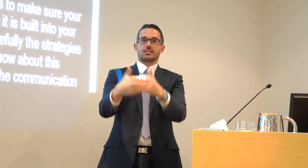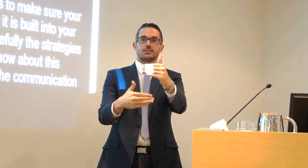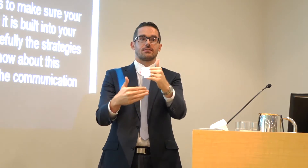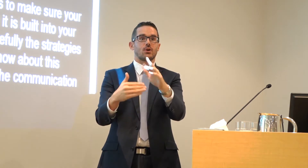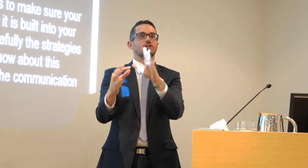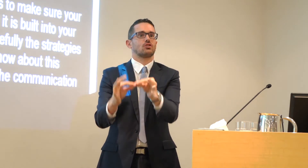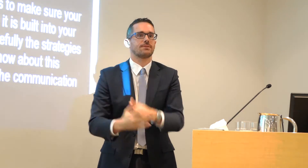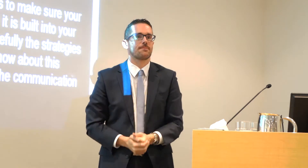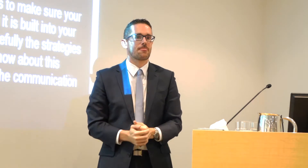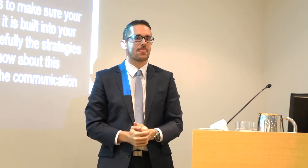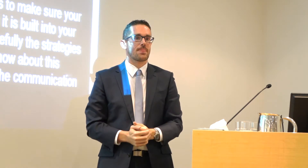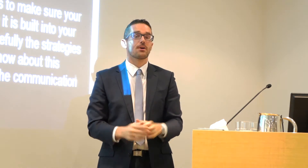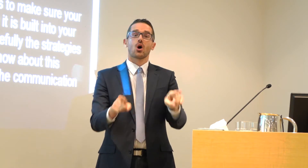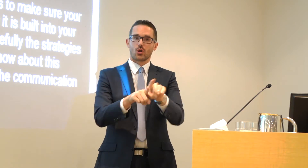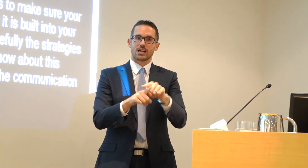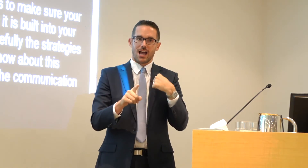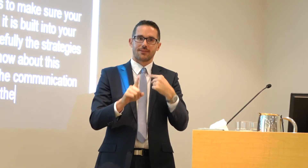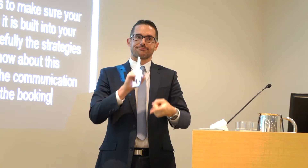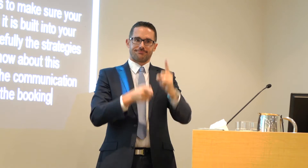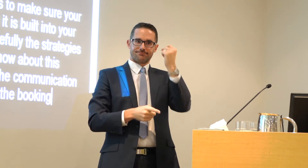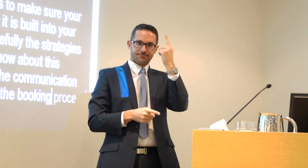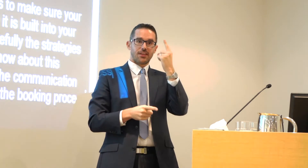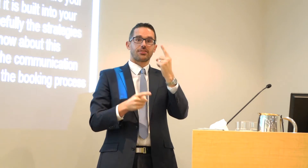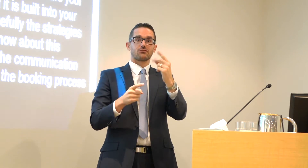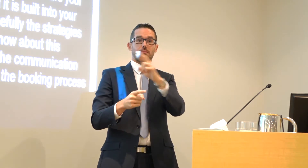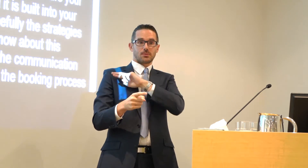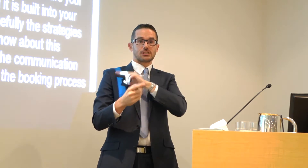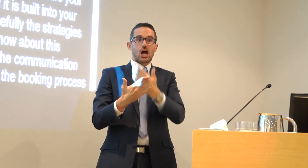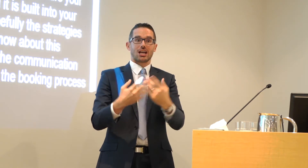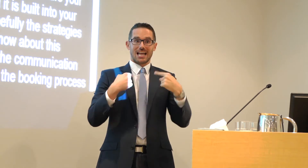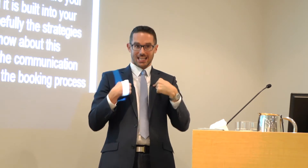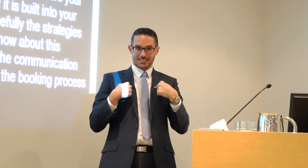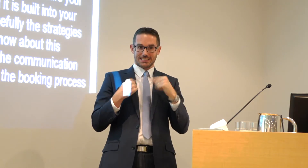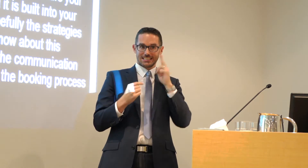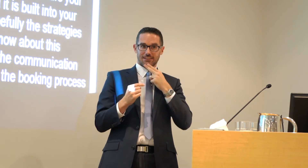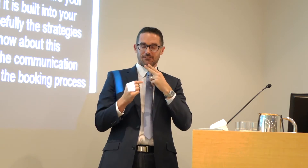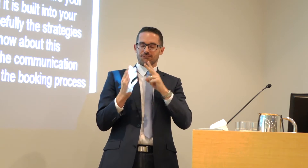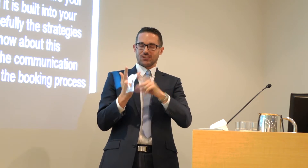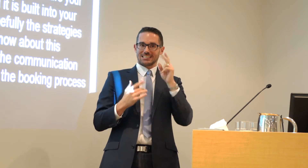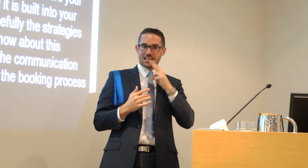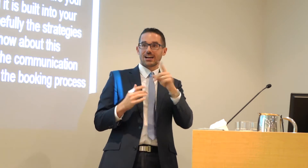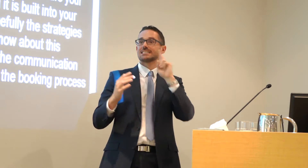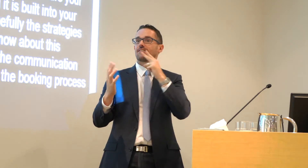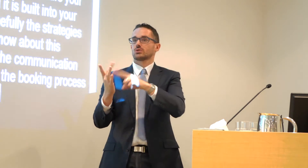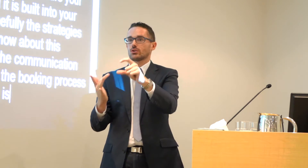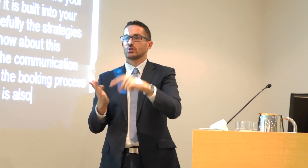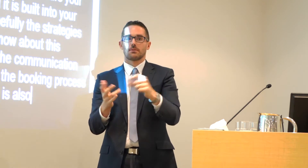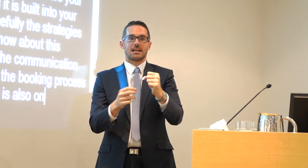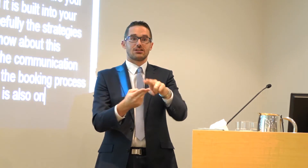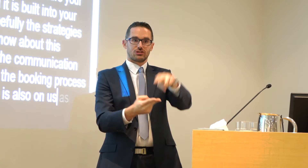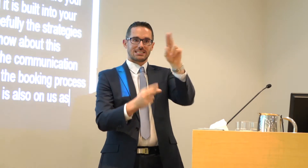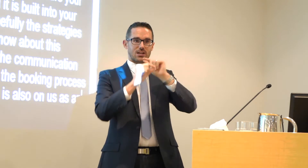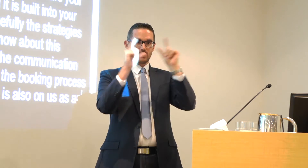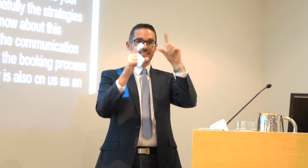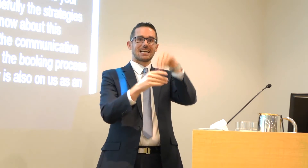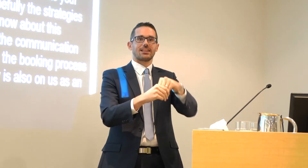hearing and deaf-blind people, the booking process for interpreters. And I do understand the responsibility is also on us as an organisation in the